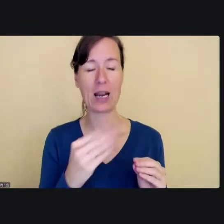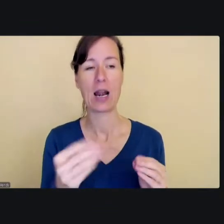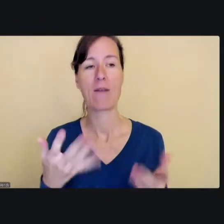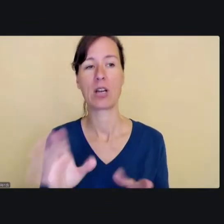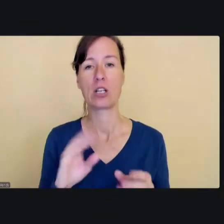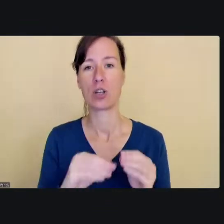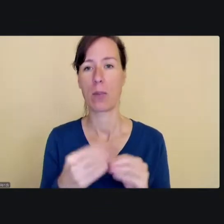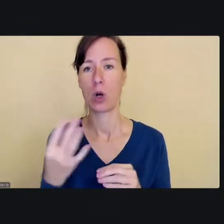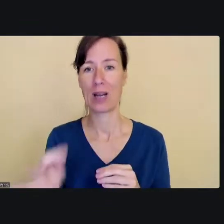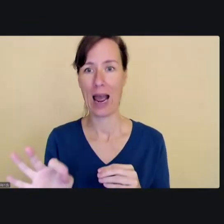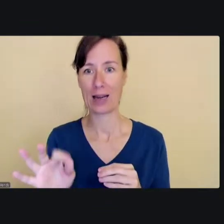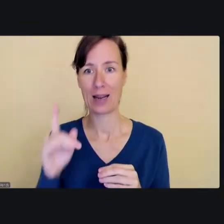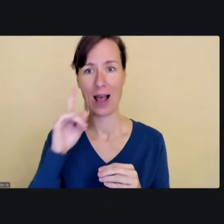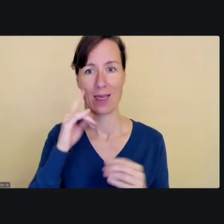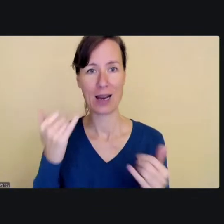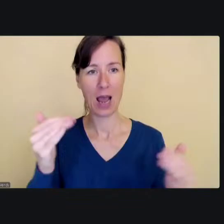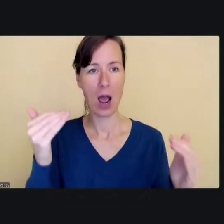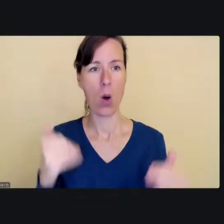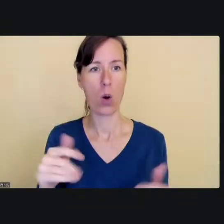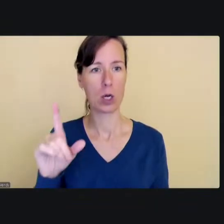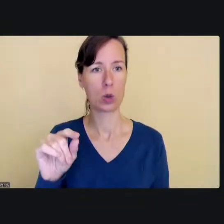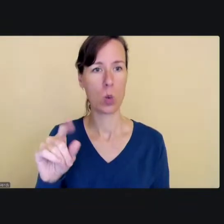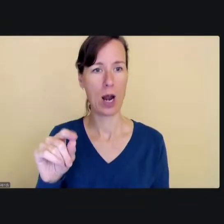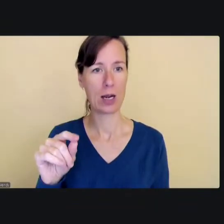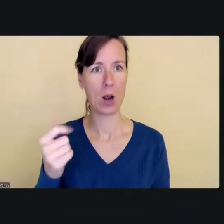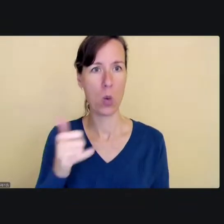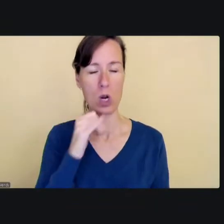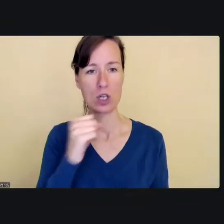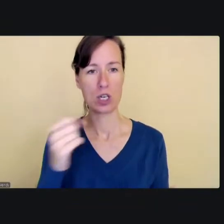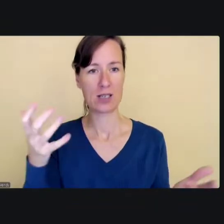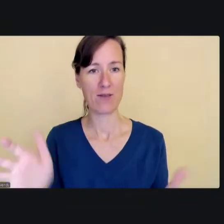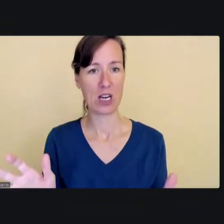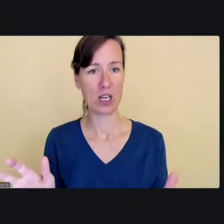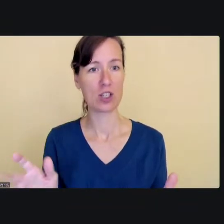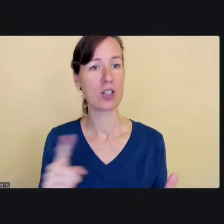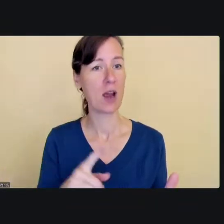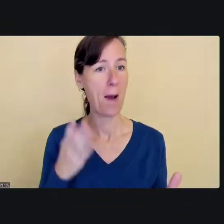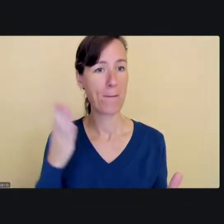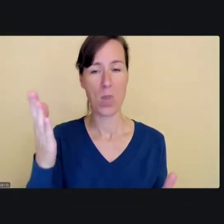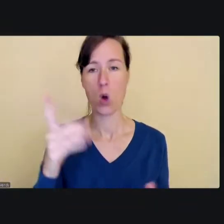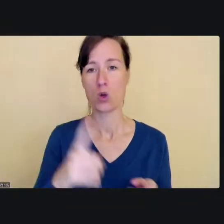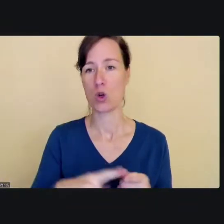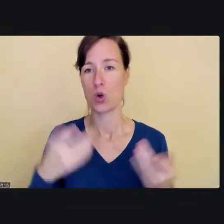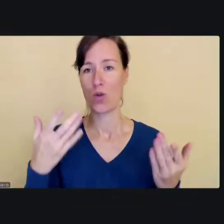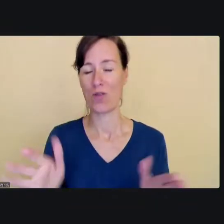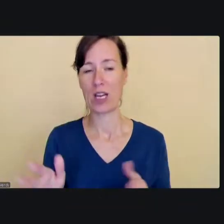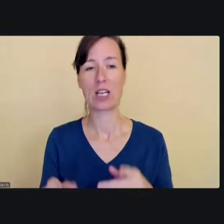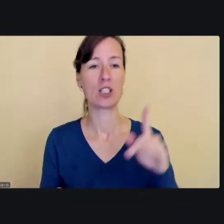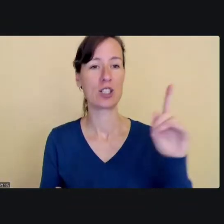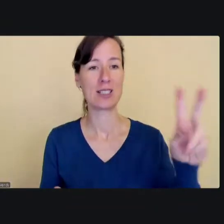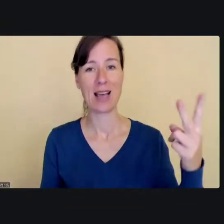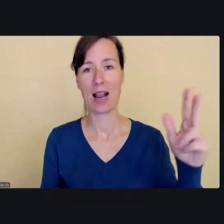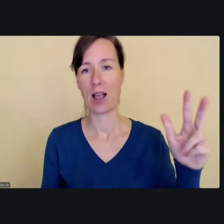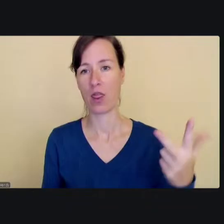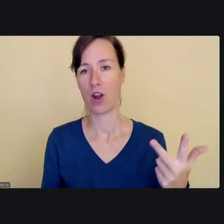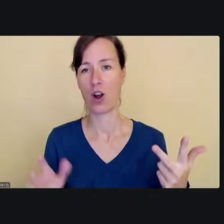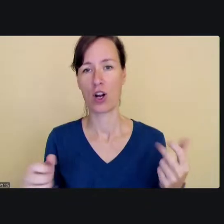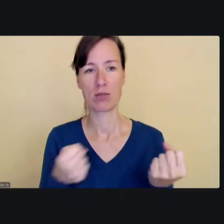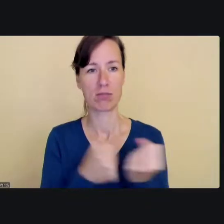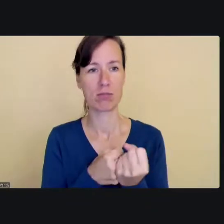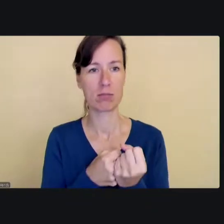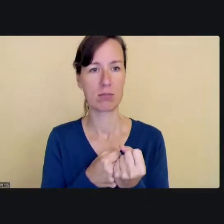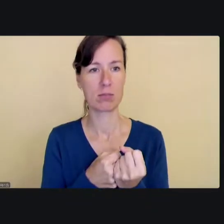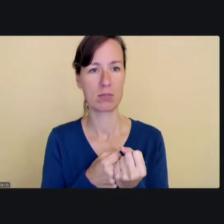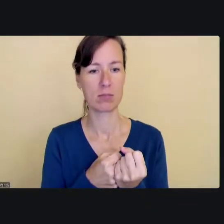I think we're on to 20, which is adjournment. Motion to adjourn. Motion. Second. Third. Made